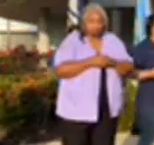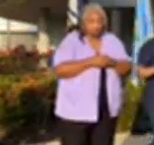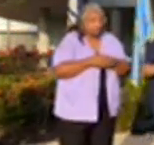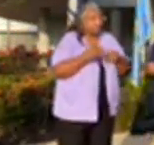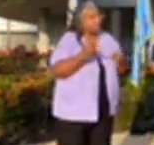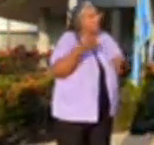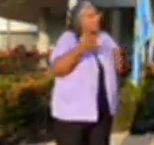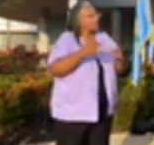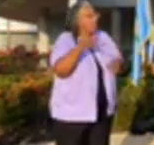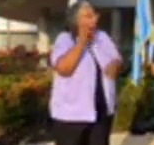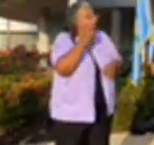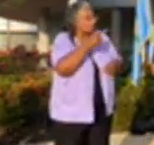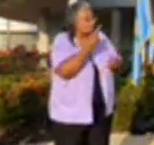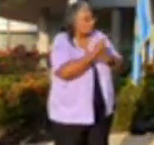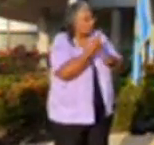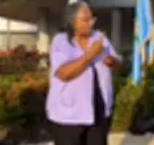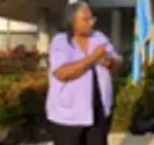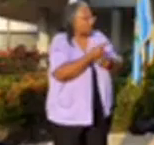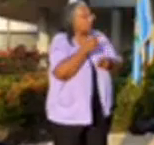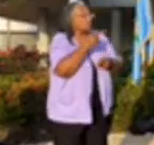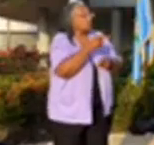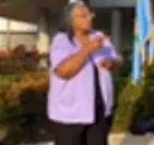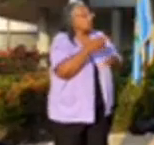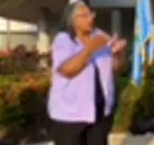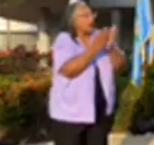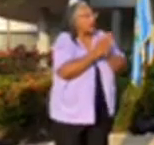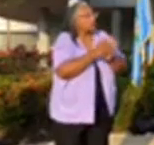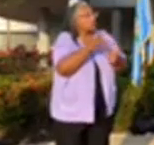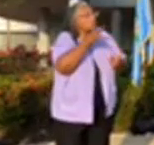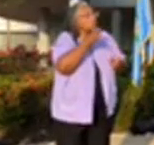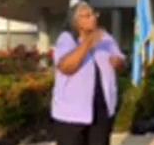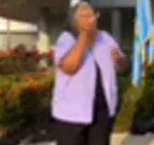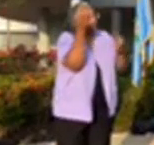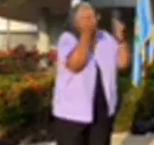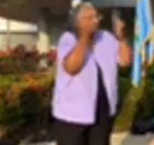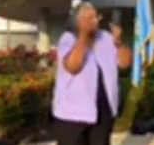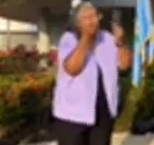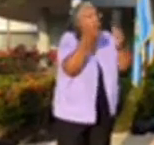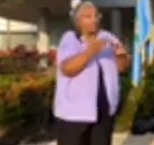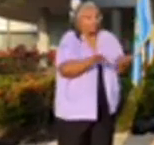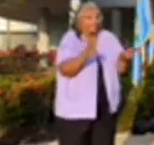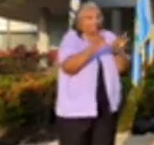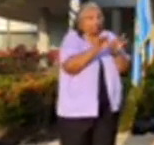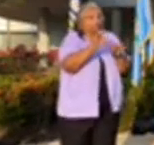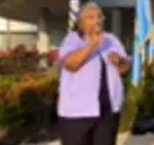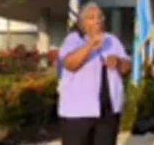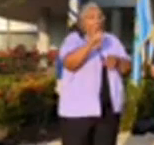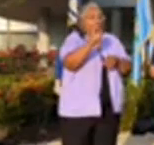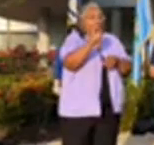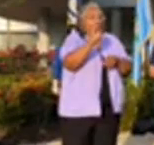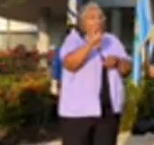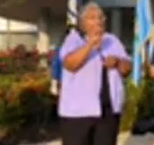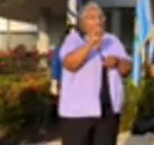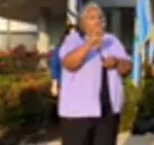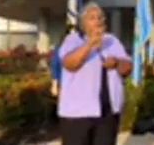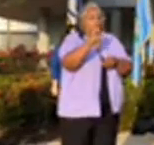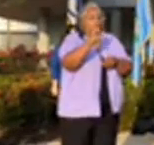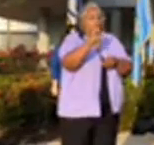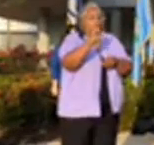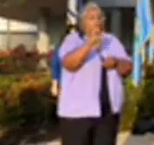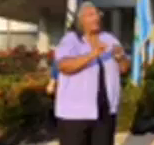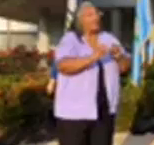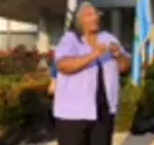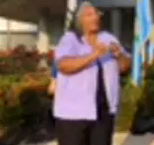Now, if I heard you right, you asked who is considered essential. Yes. Okay, and this is spelled out very clearly in the